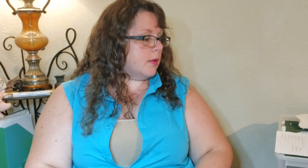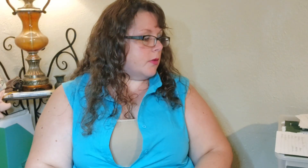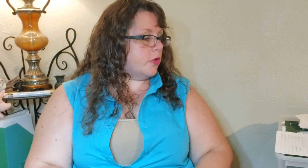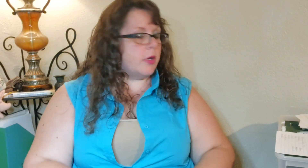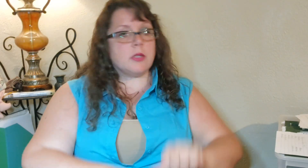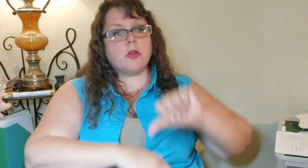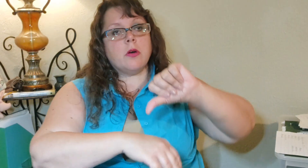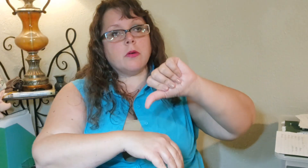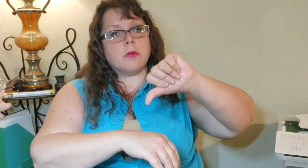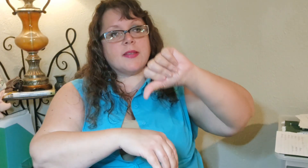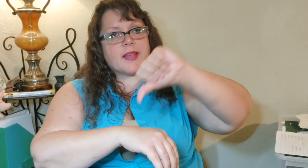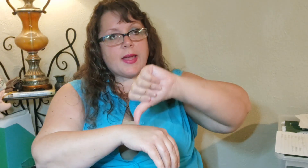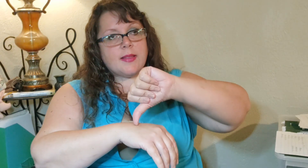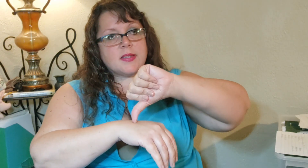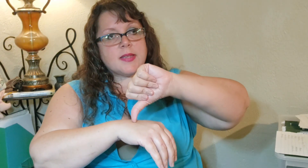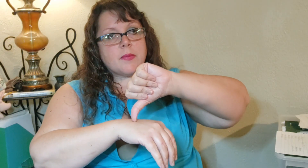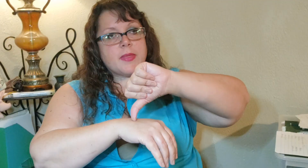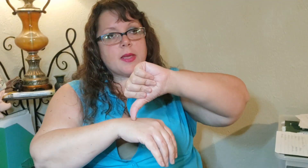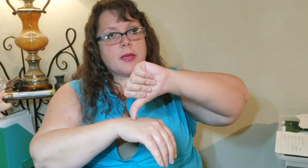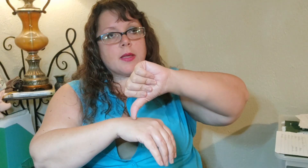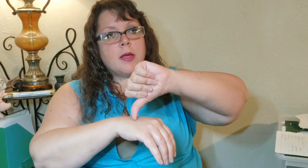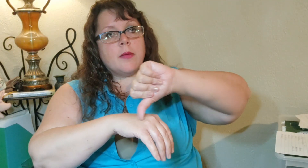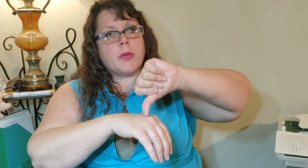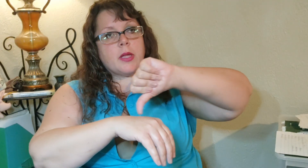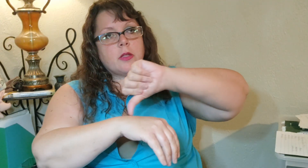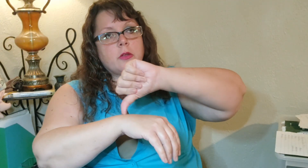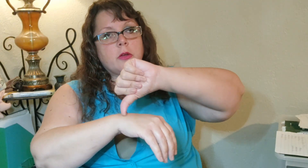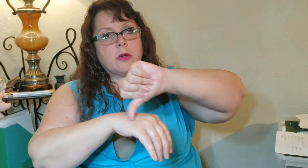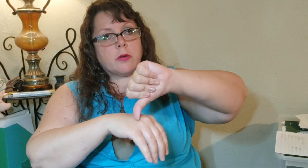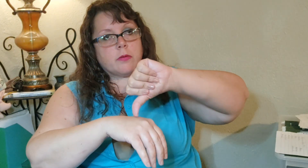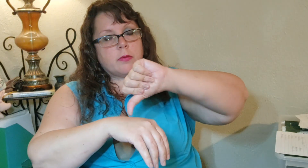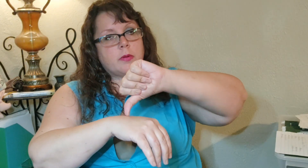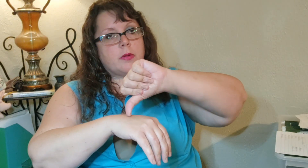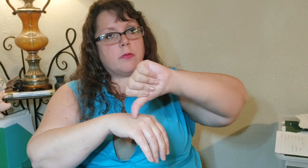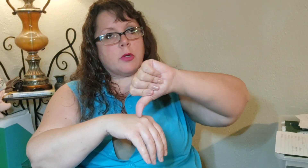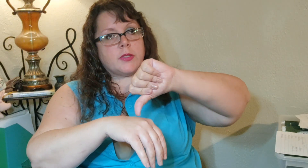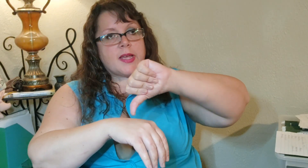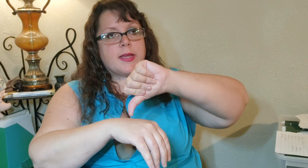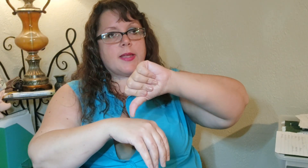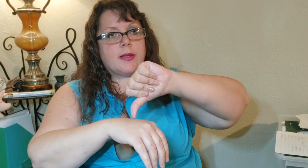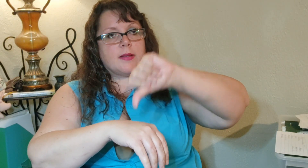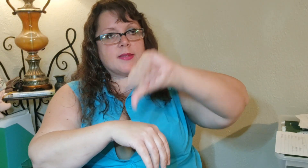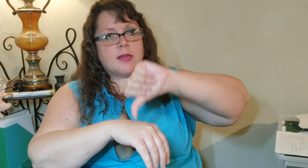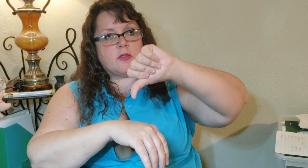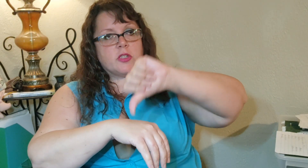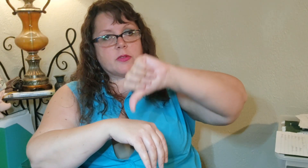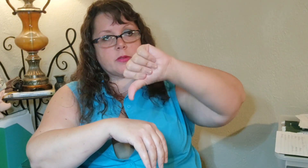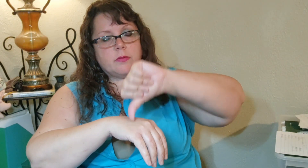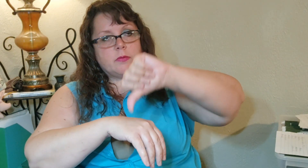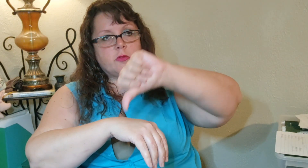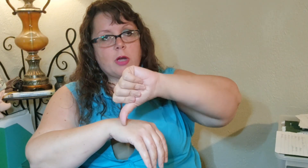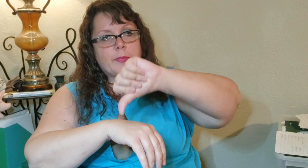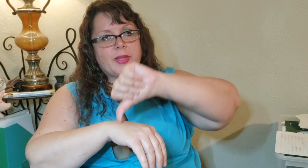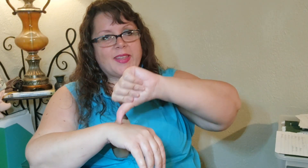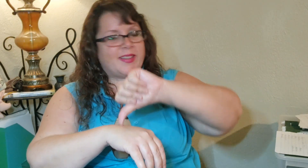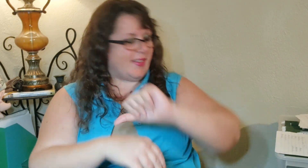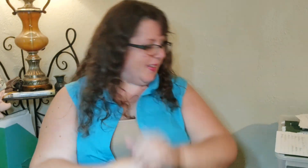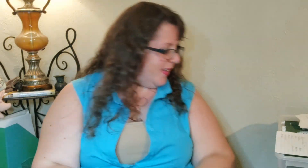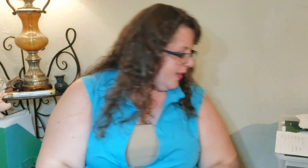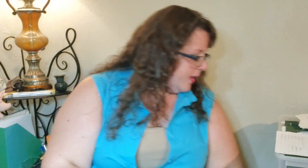And to atone, it's kind of the same thing, but you're rotating instead of just dropping.